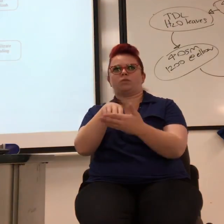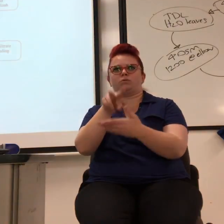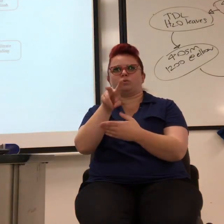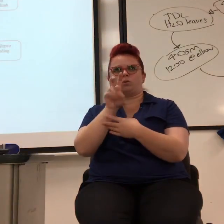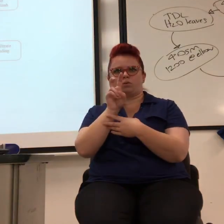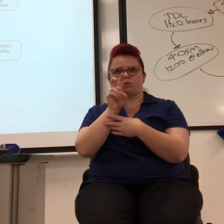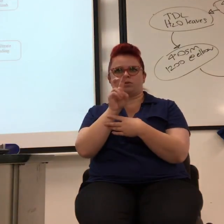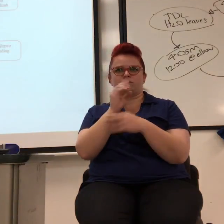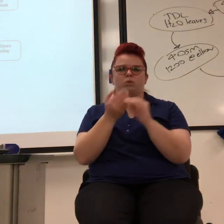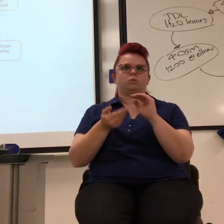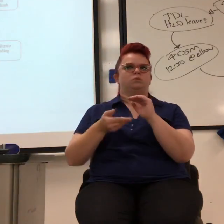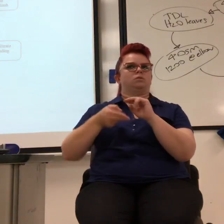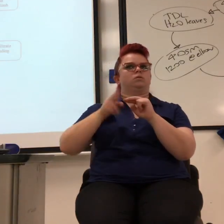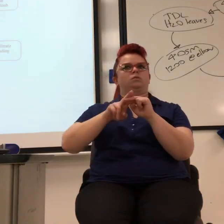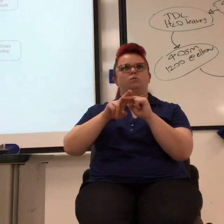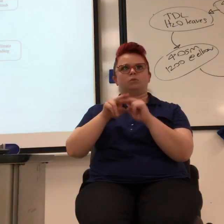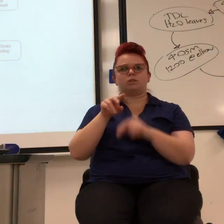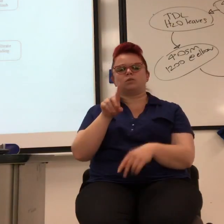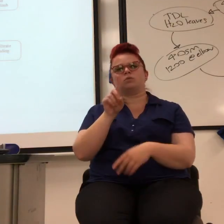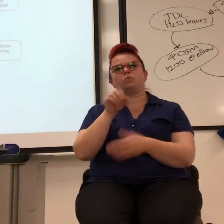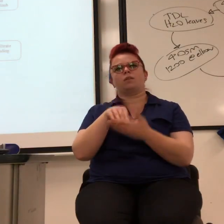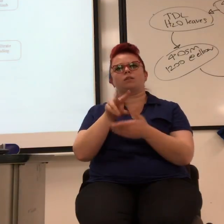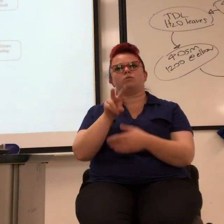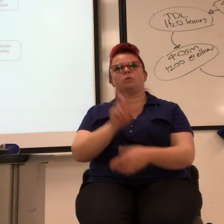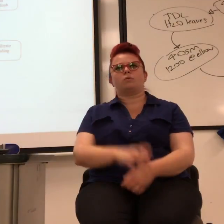You've multiplied